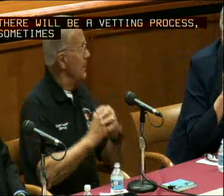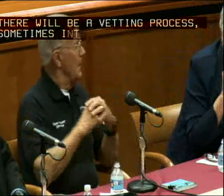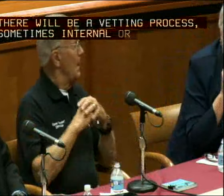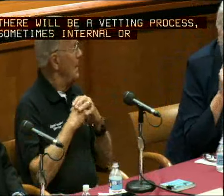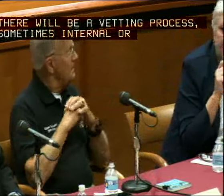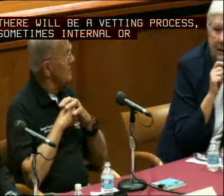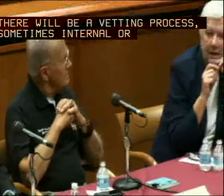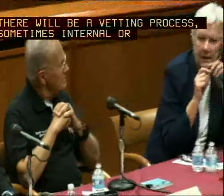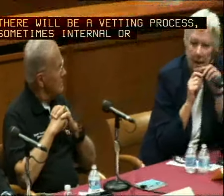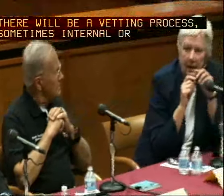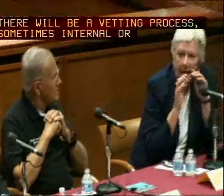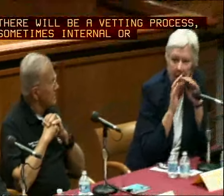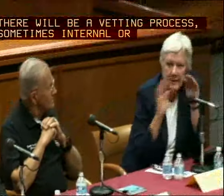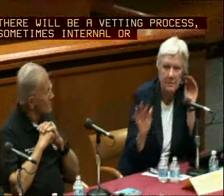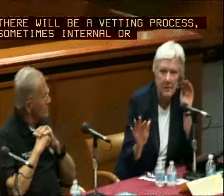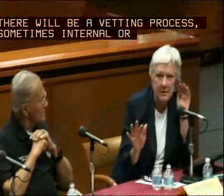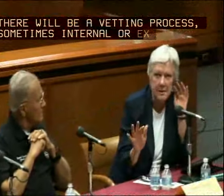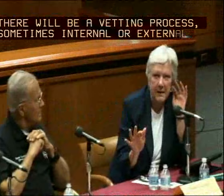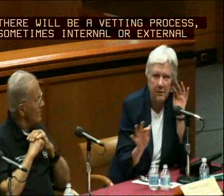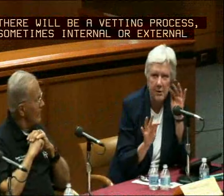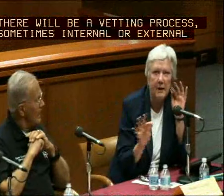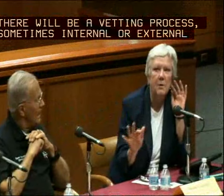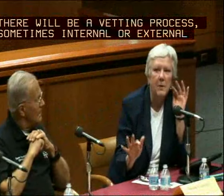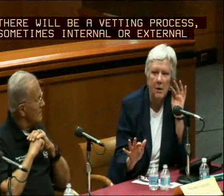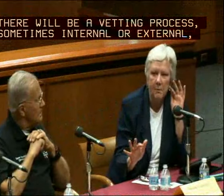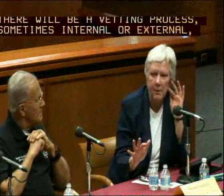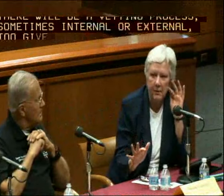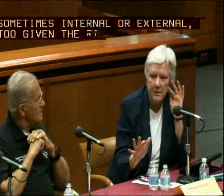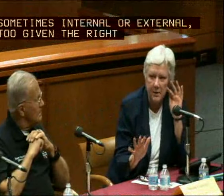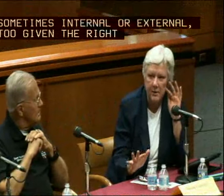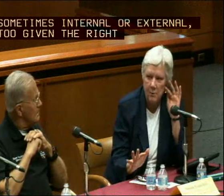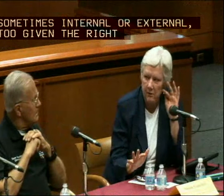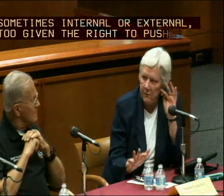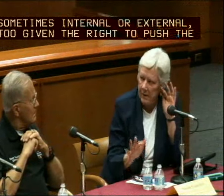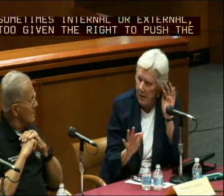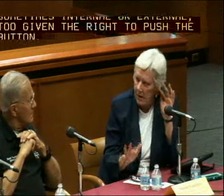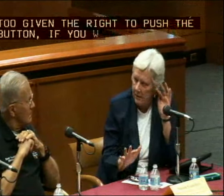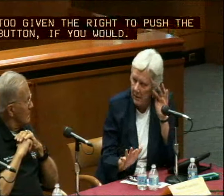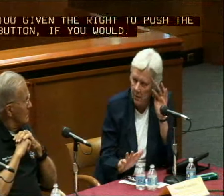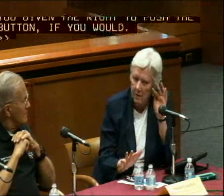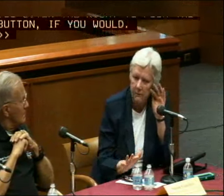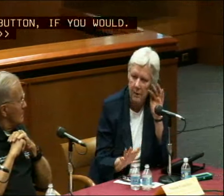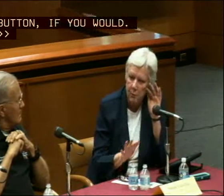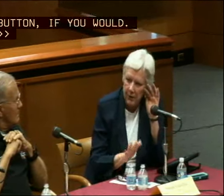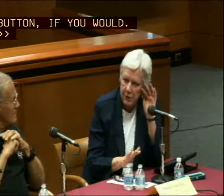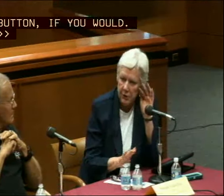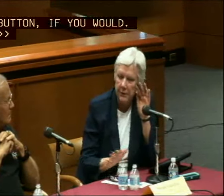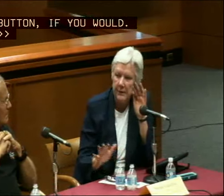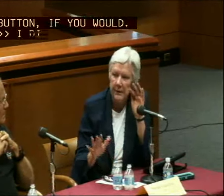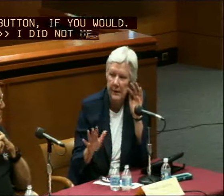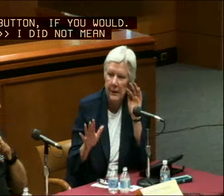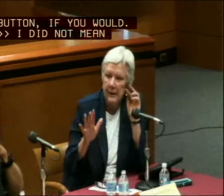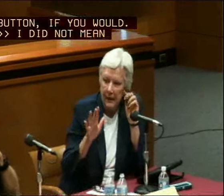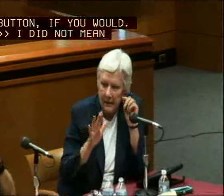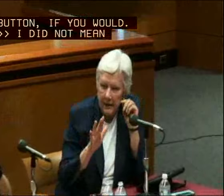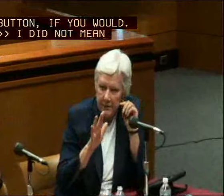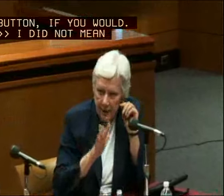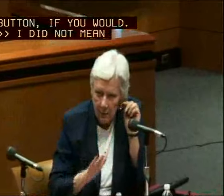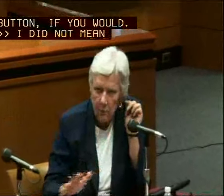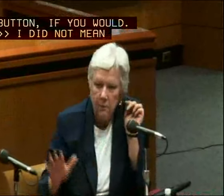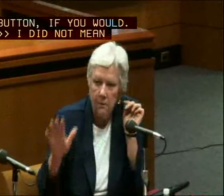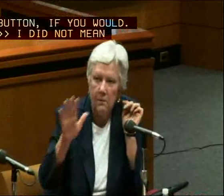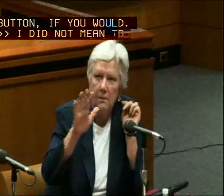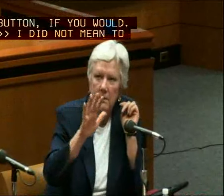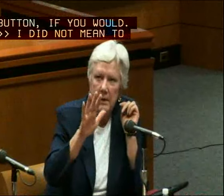that's, I didn't mean to disparage 911 operators. I know they work very hard and they work under pressure. I